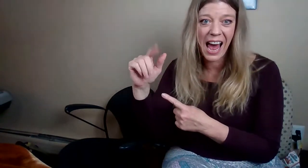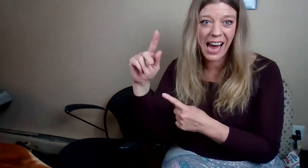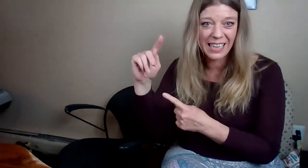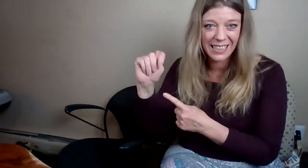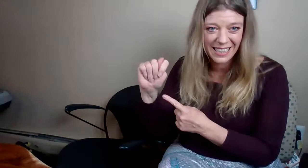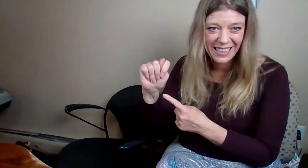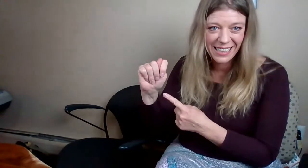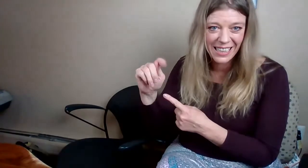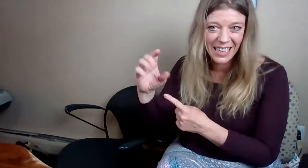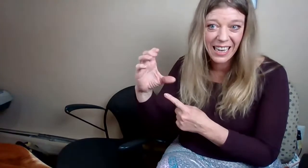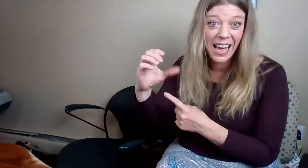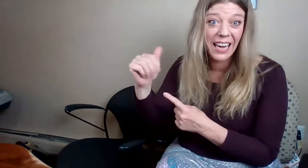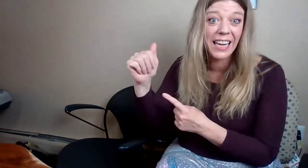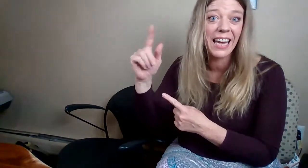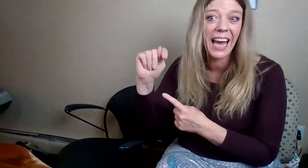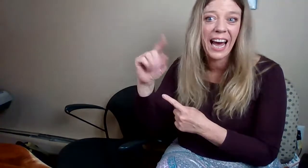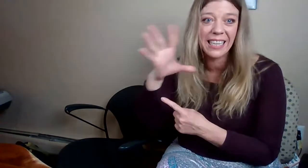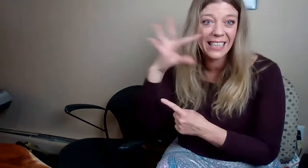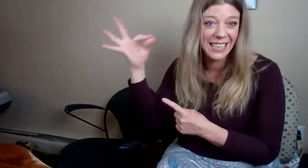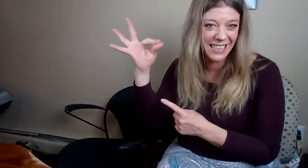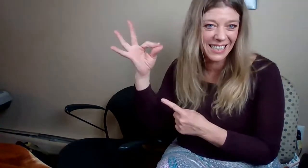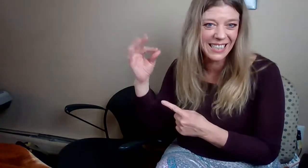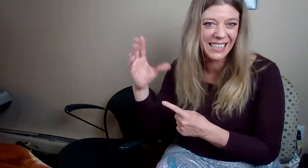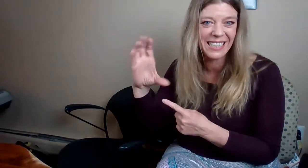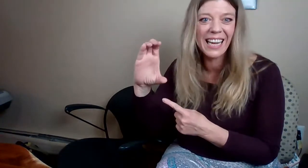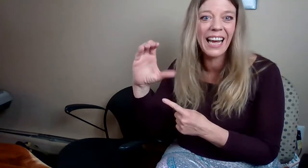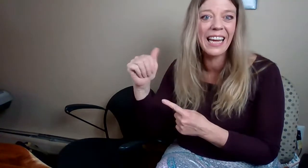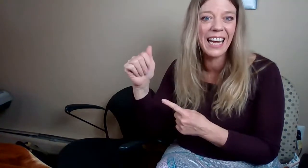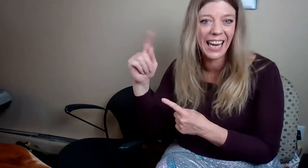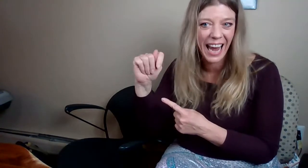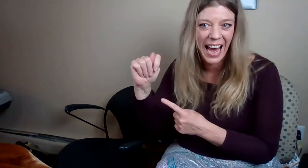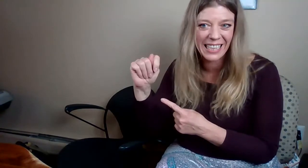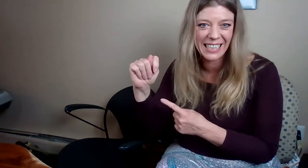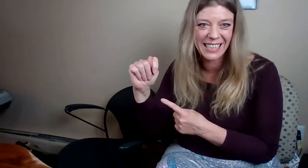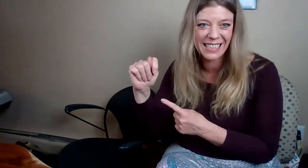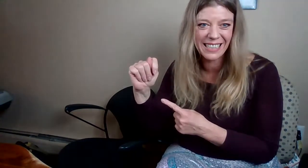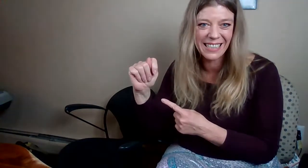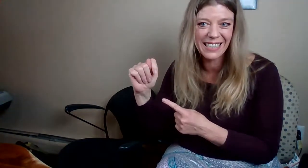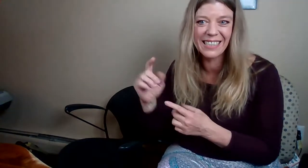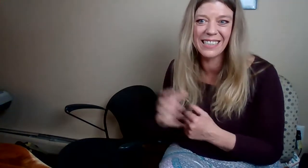At. Cat. Cat.